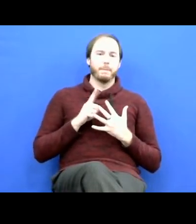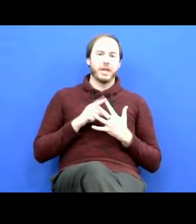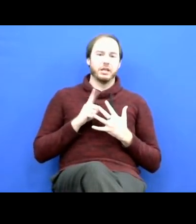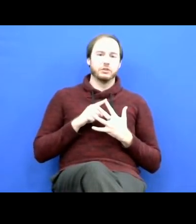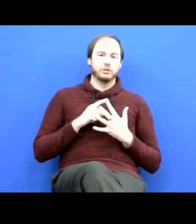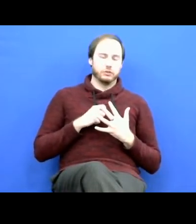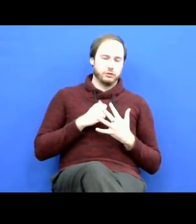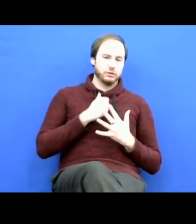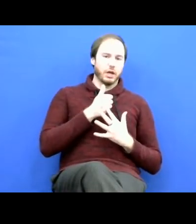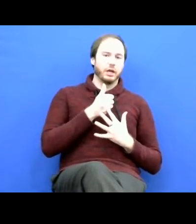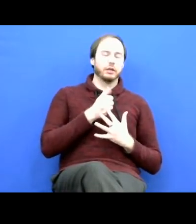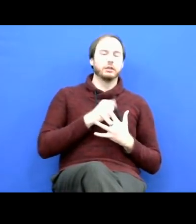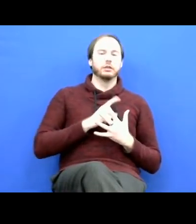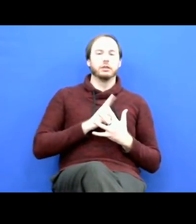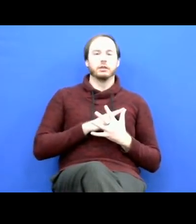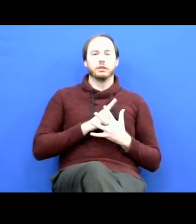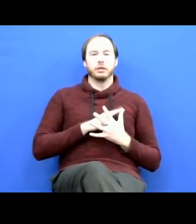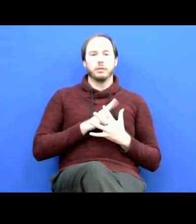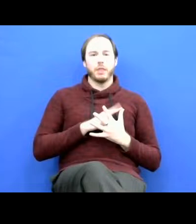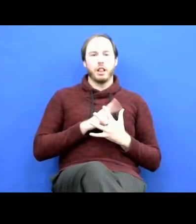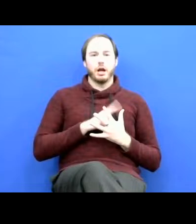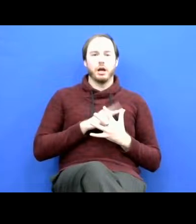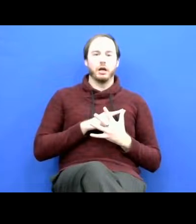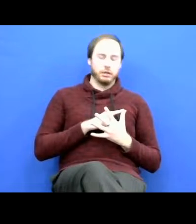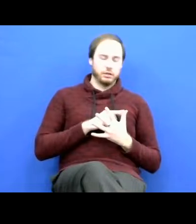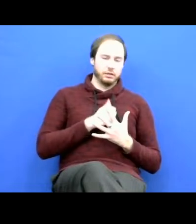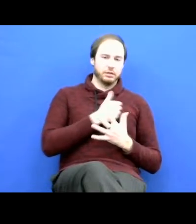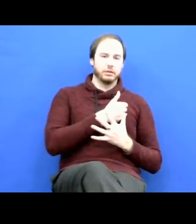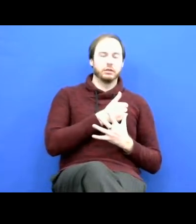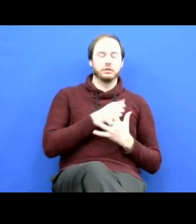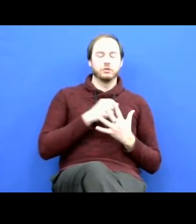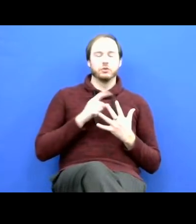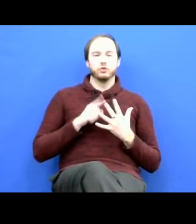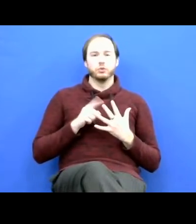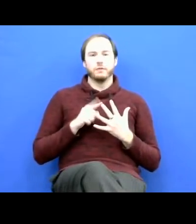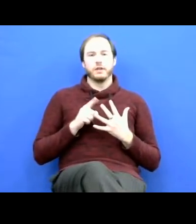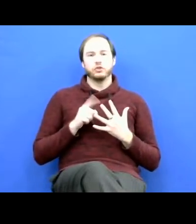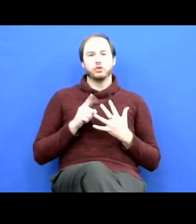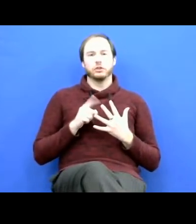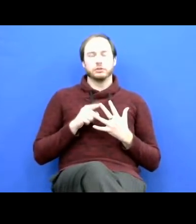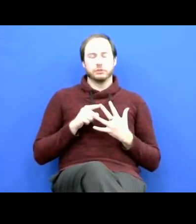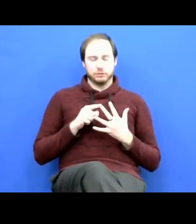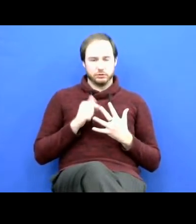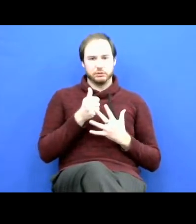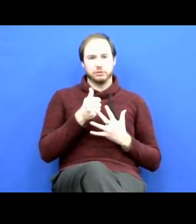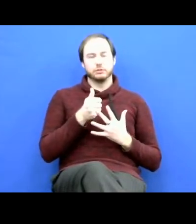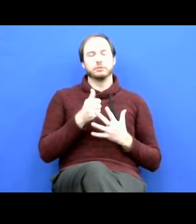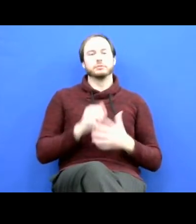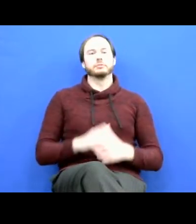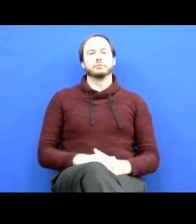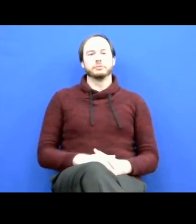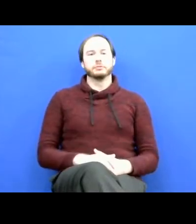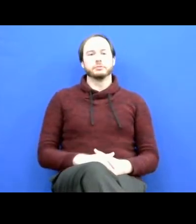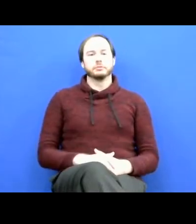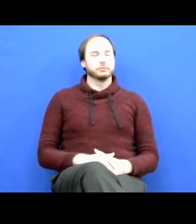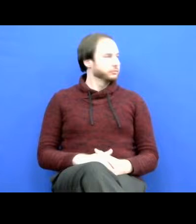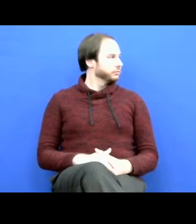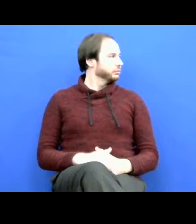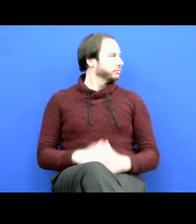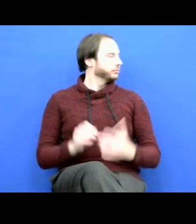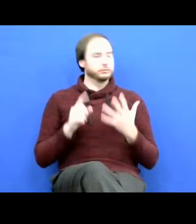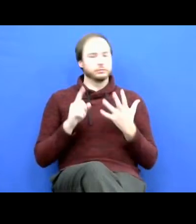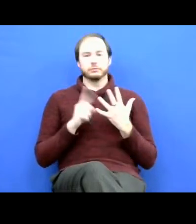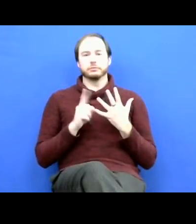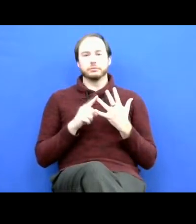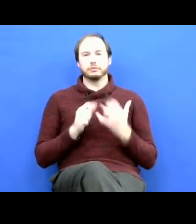Councilmember Page, Aye. Councilmember Belanca. Aye. Supervisor Schultz. Aye. Mr. Supervisor,